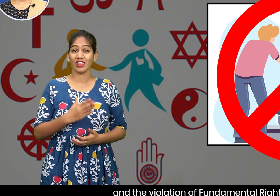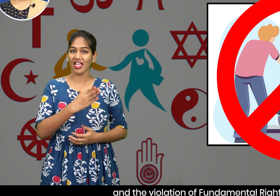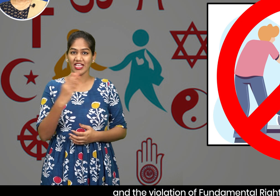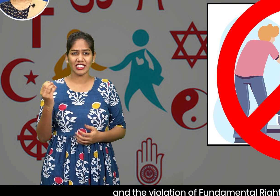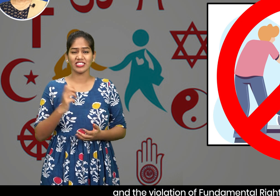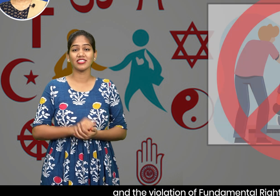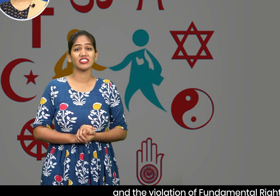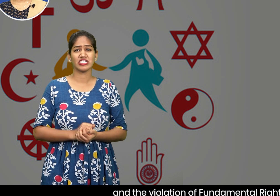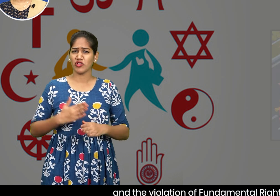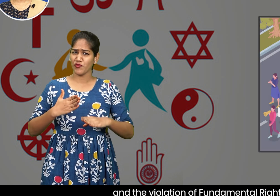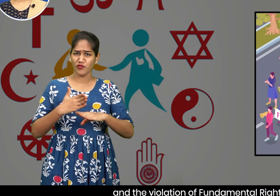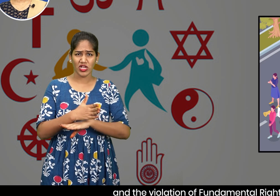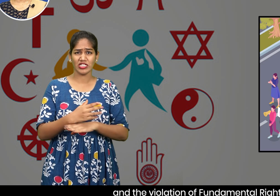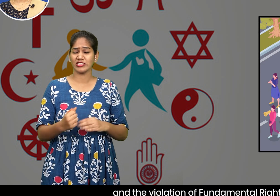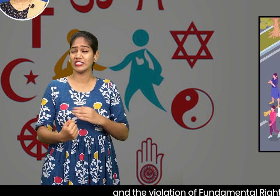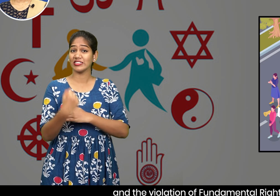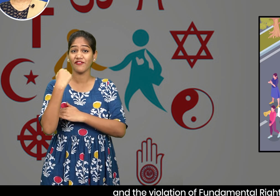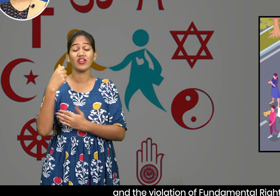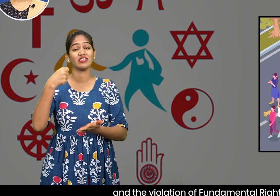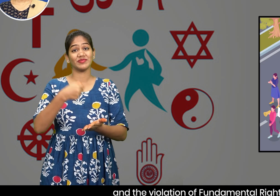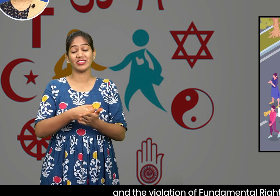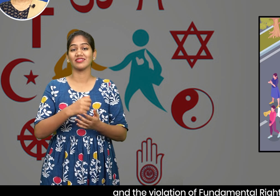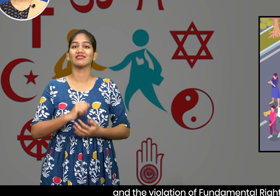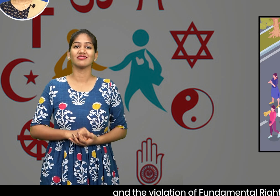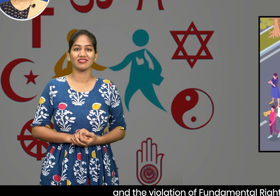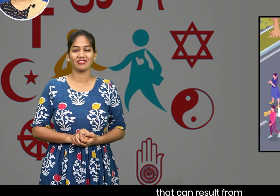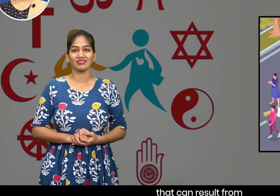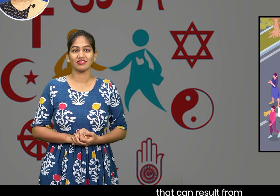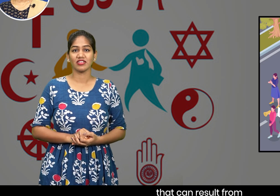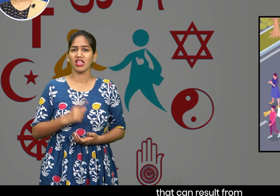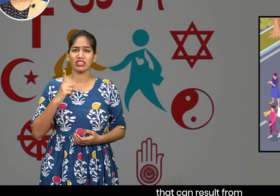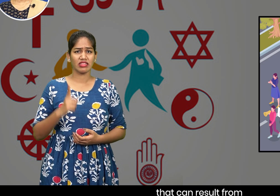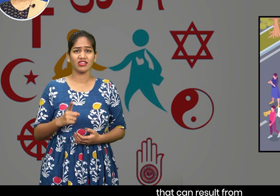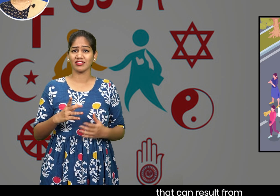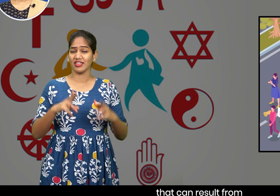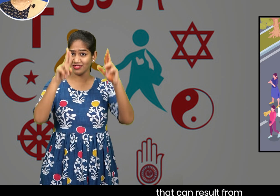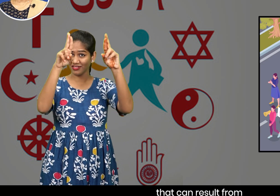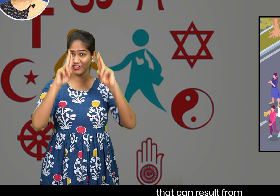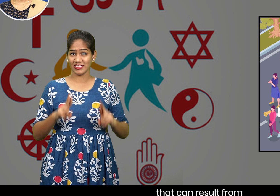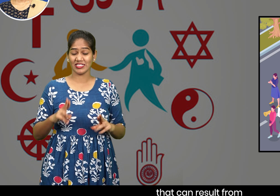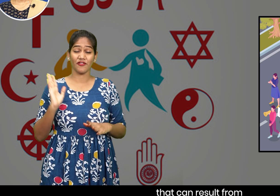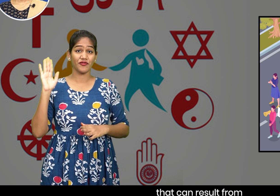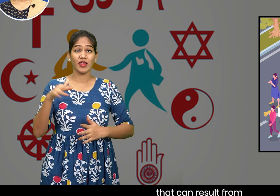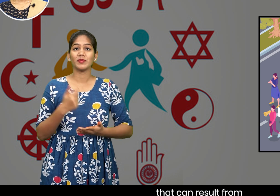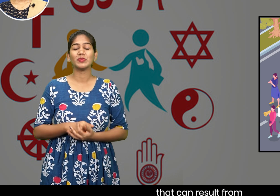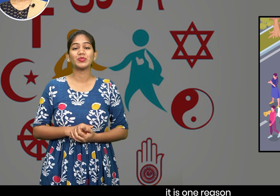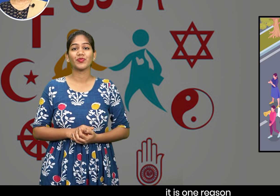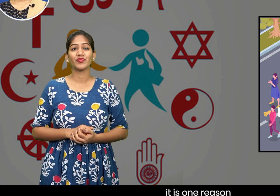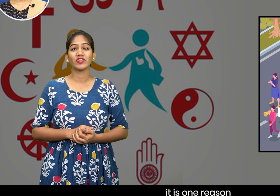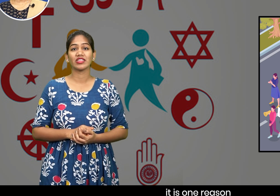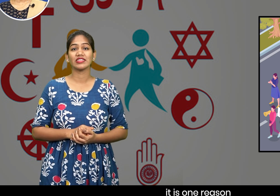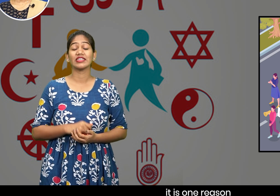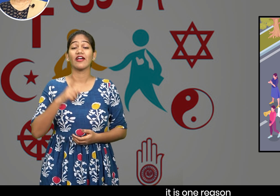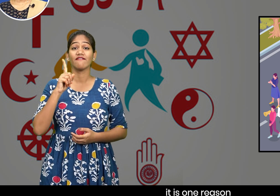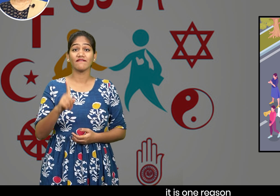and the violation of fundamental rights that can result from it